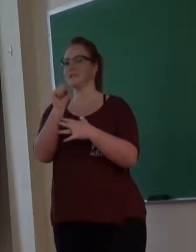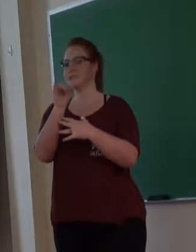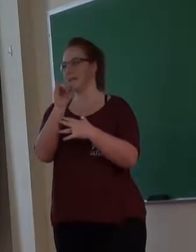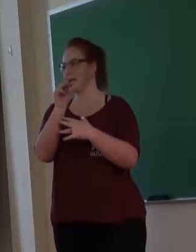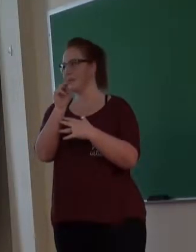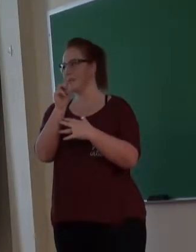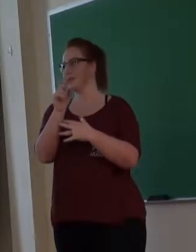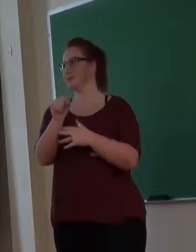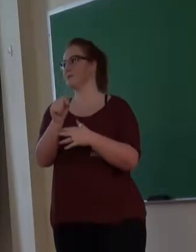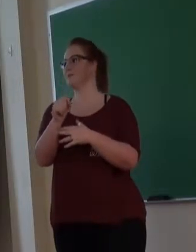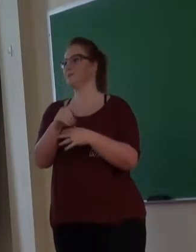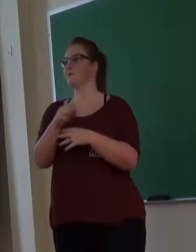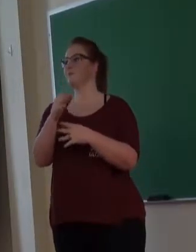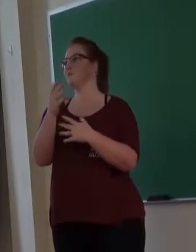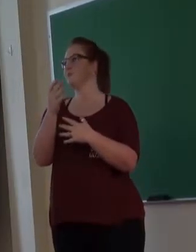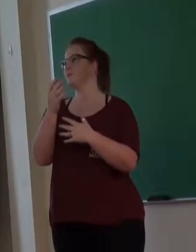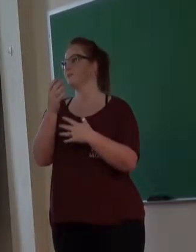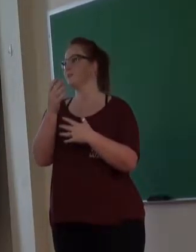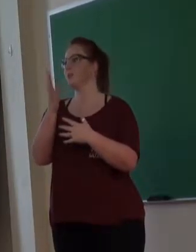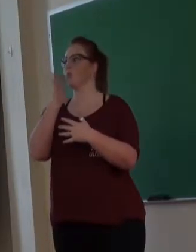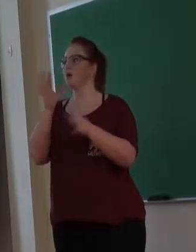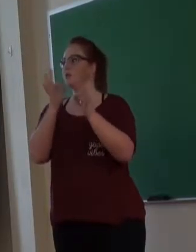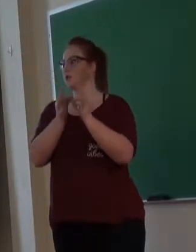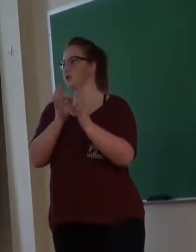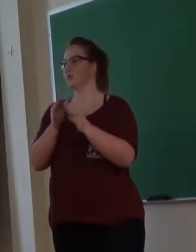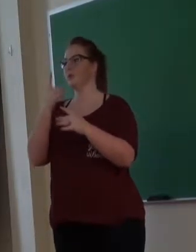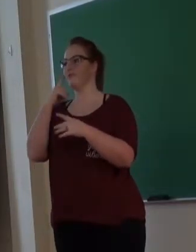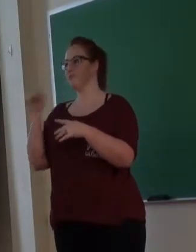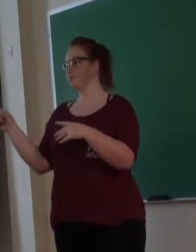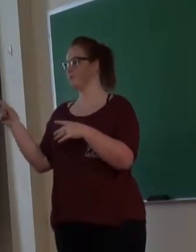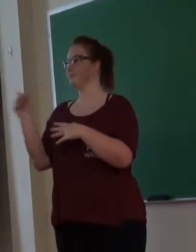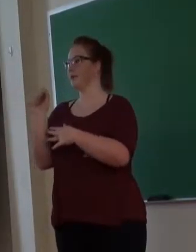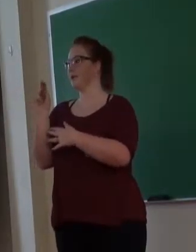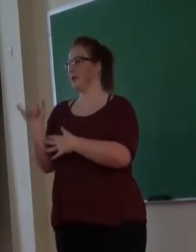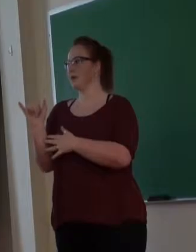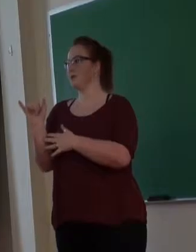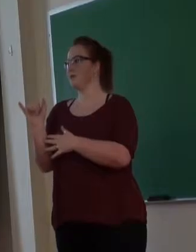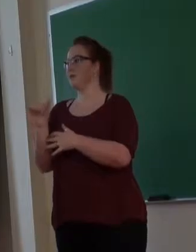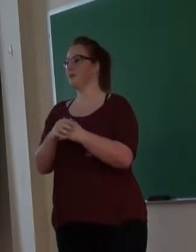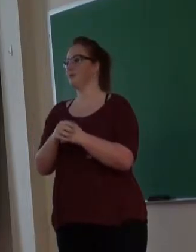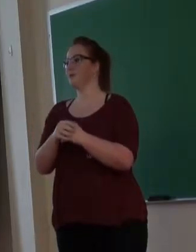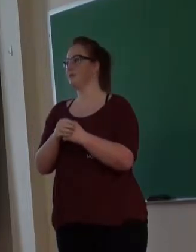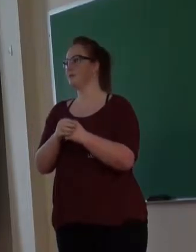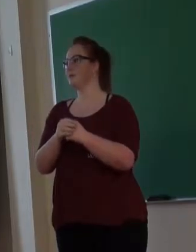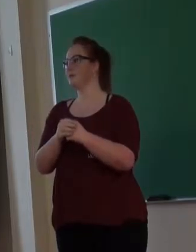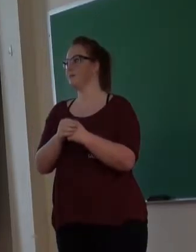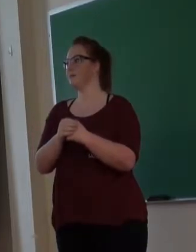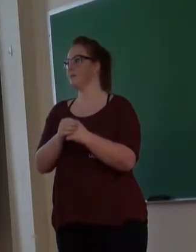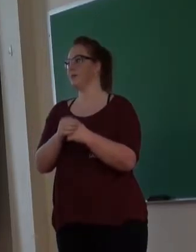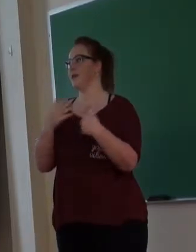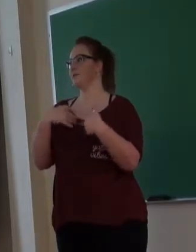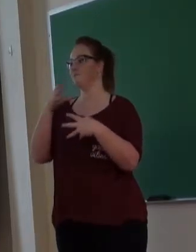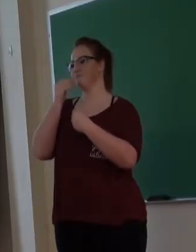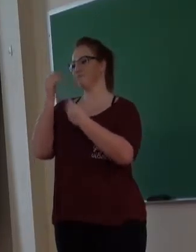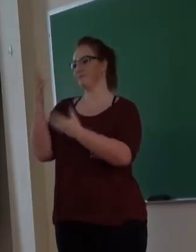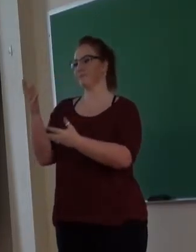their class by interpreting Amy as she presents to us. So they've told us just to not pay attention to them at all